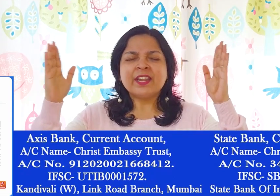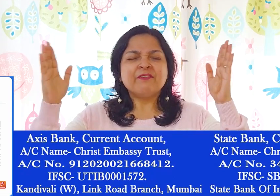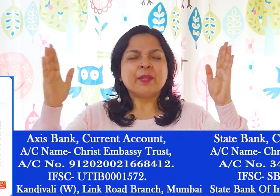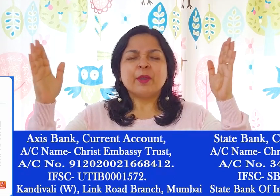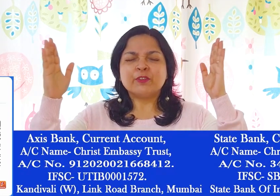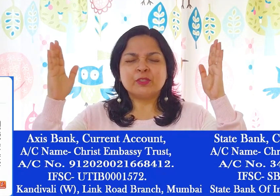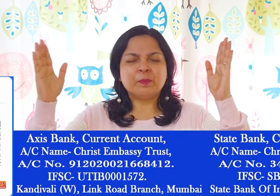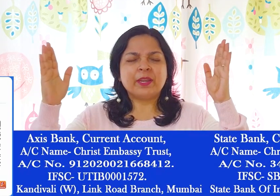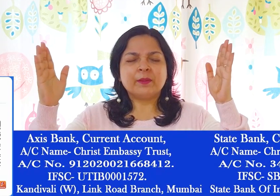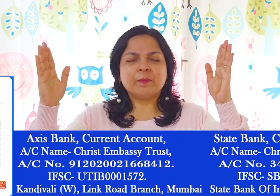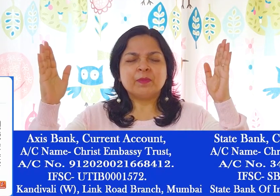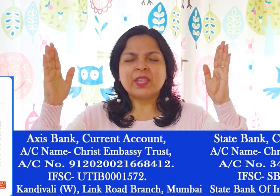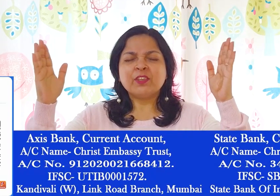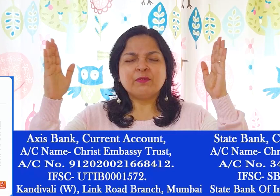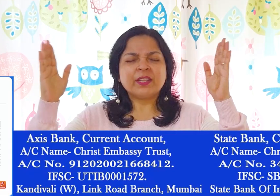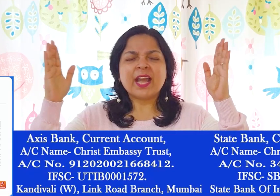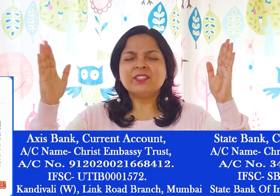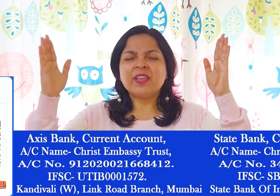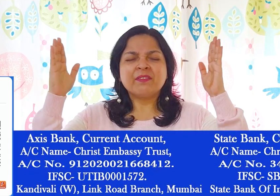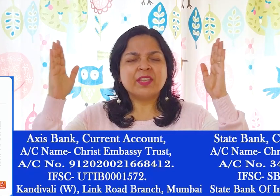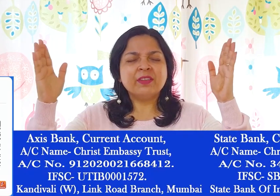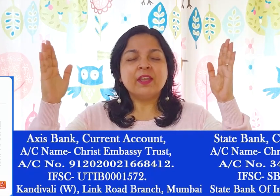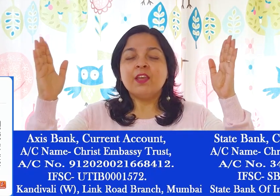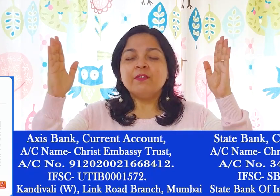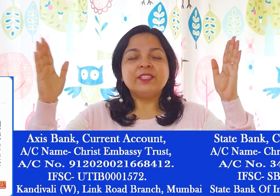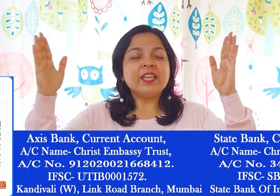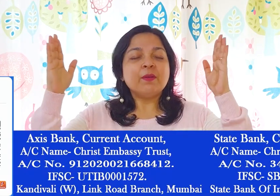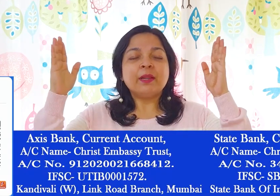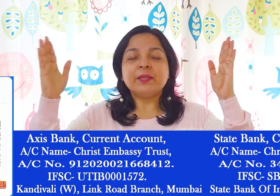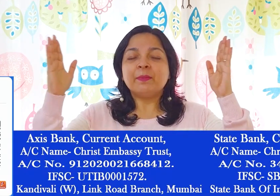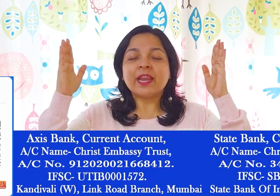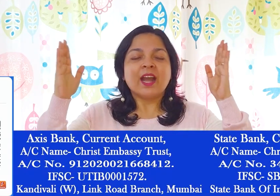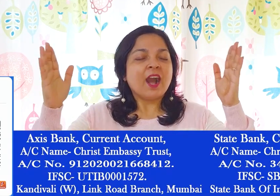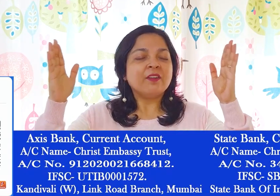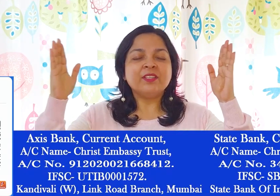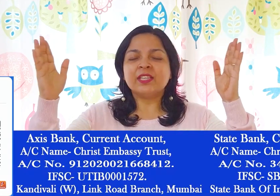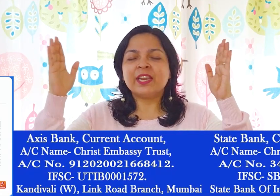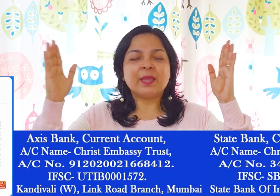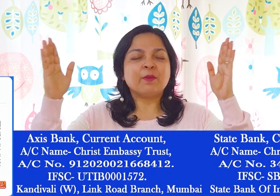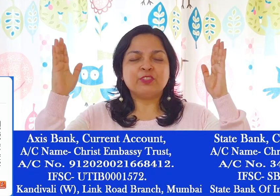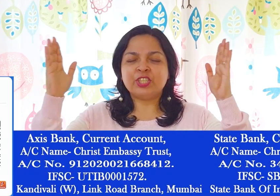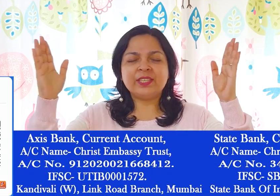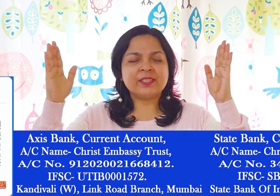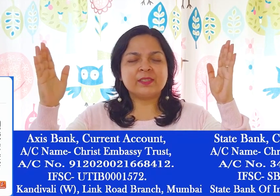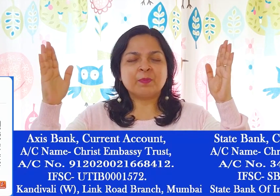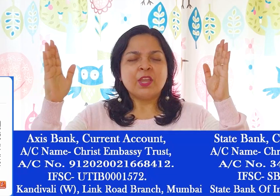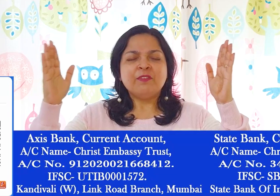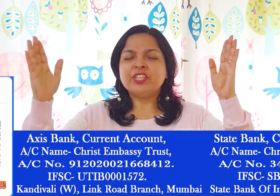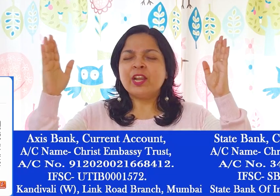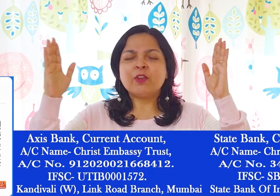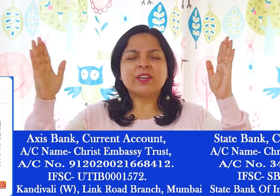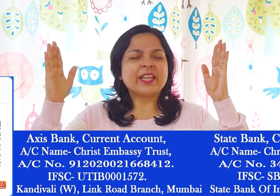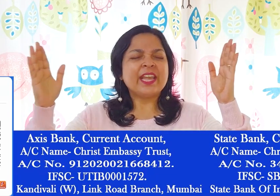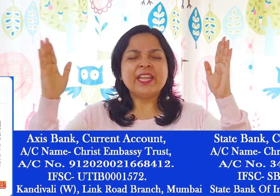are sanctified by your Spirit. Thank you, Father, as we have given, we receive a multiplied harvest in the name of Jesus.